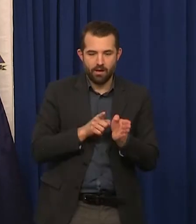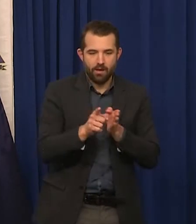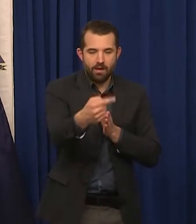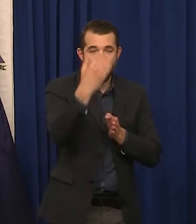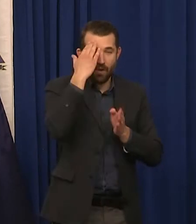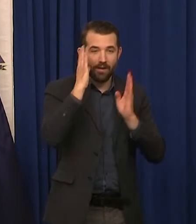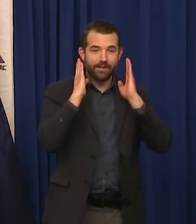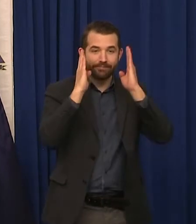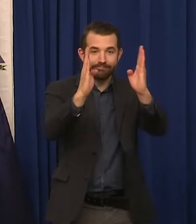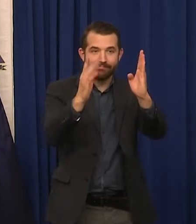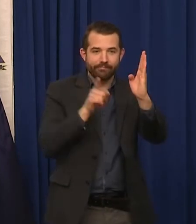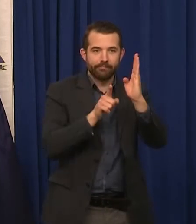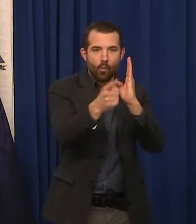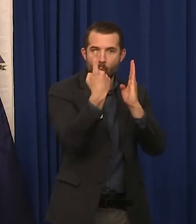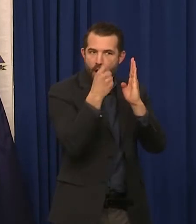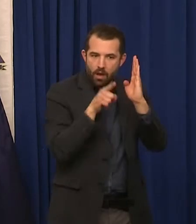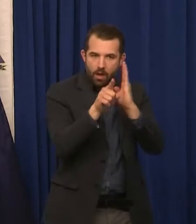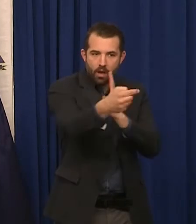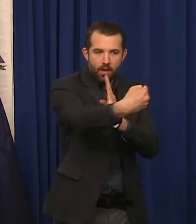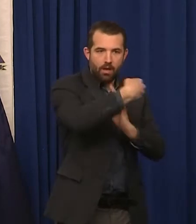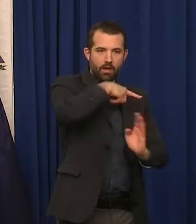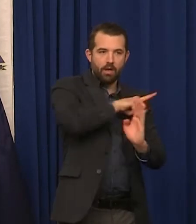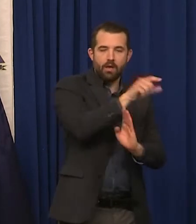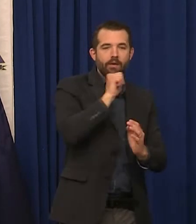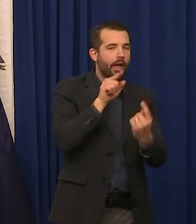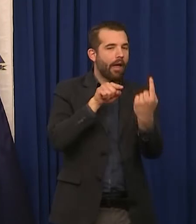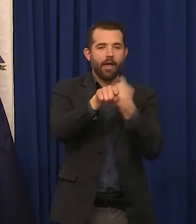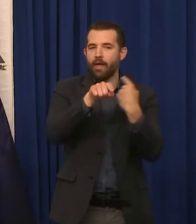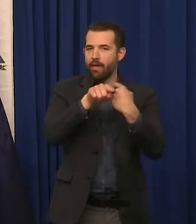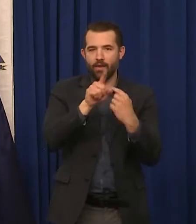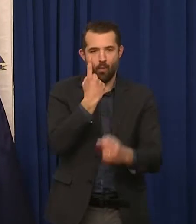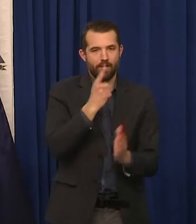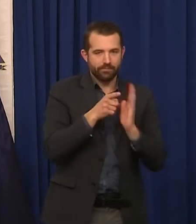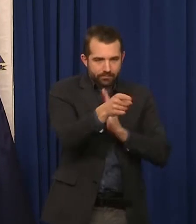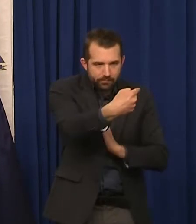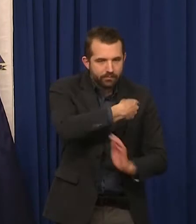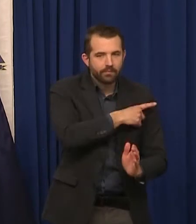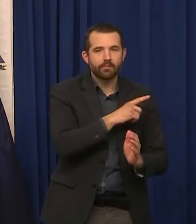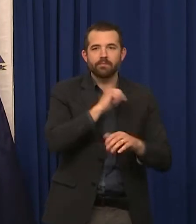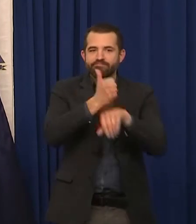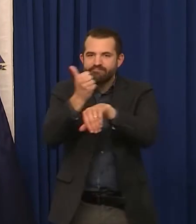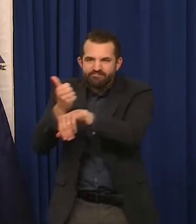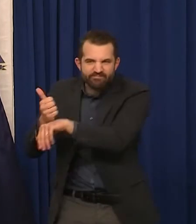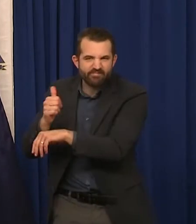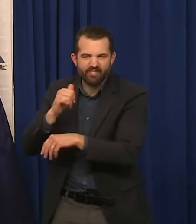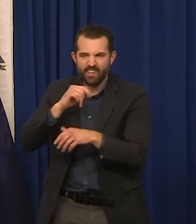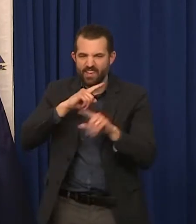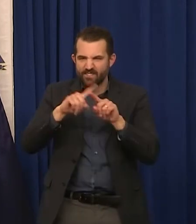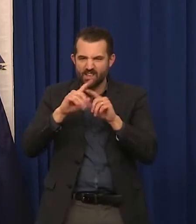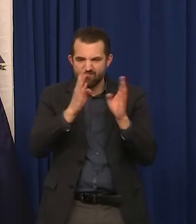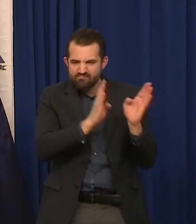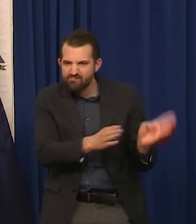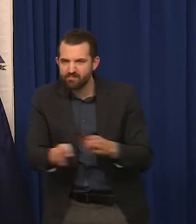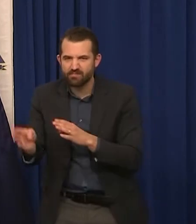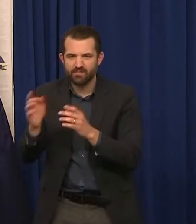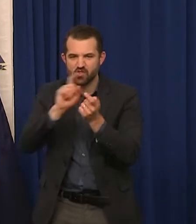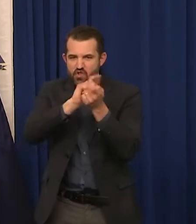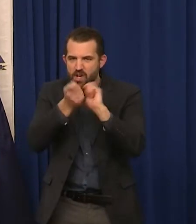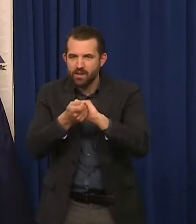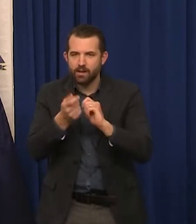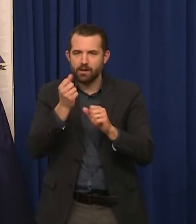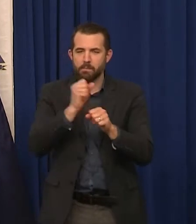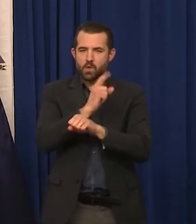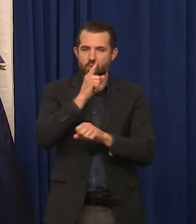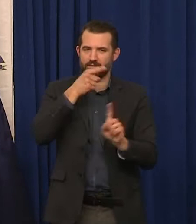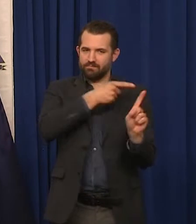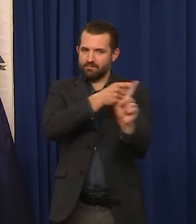the spread. So those are the types of measures that we know can continue to keep folks safe, even as they do have to do what they